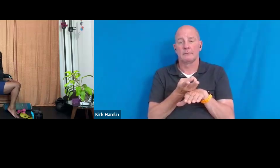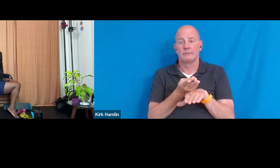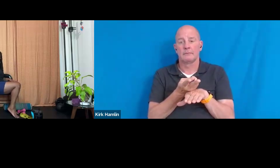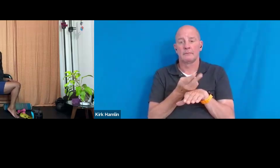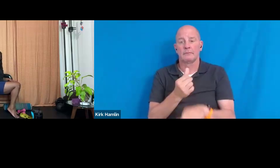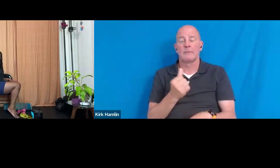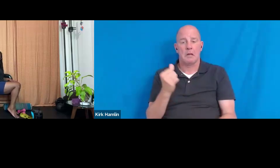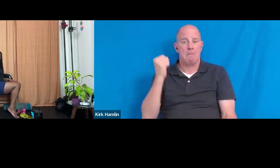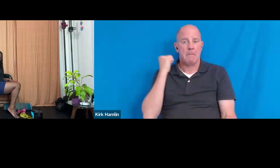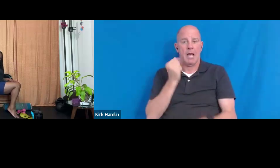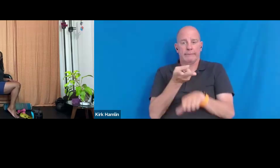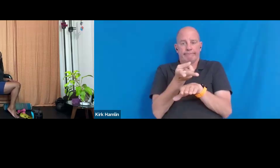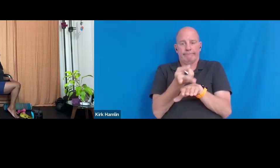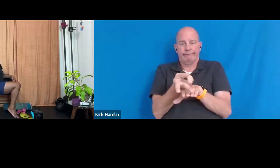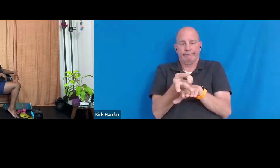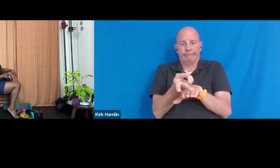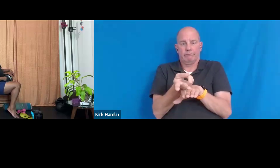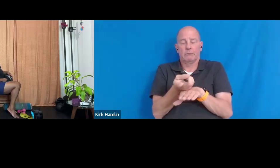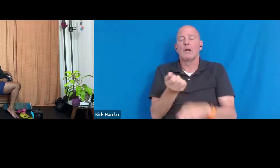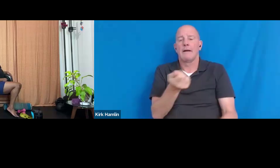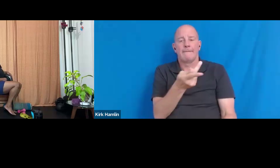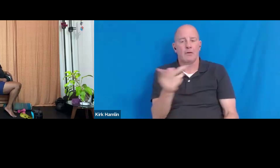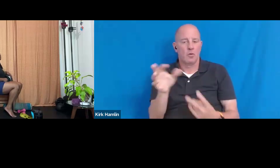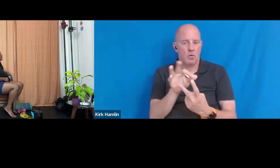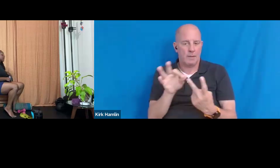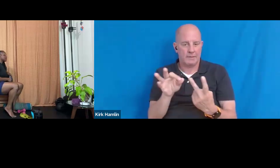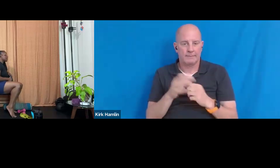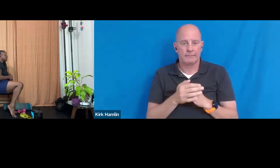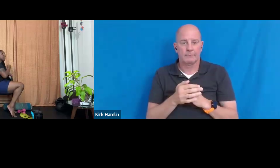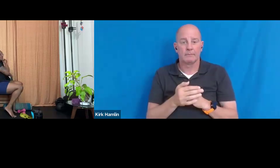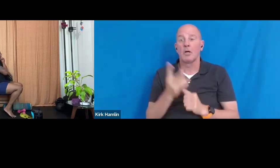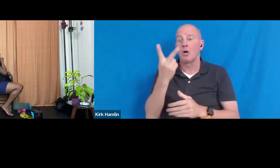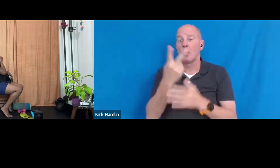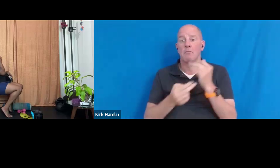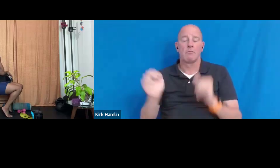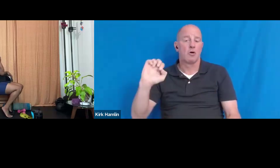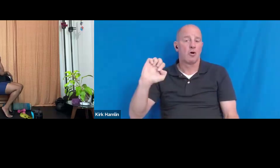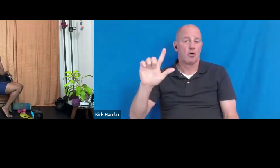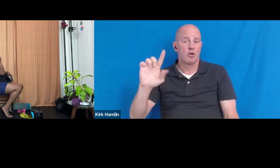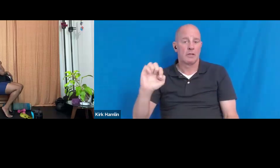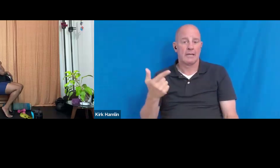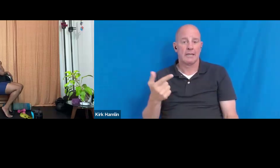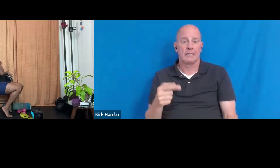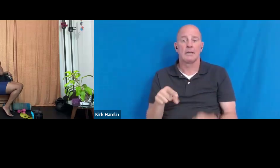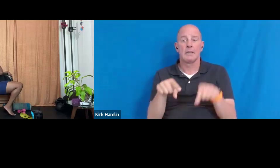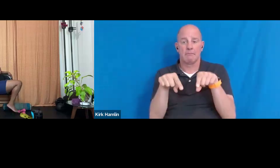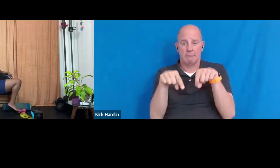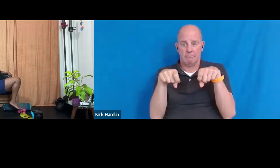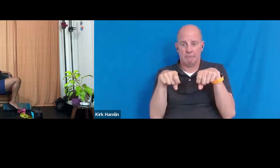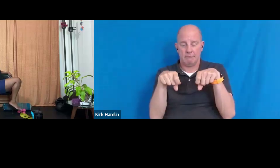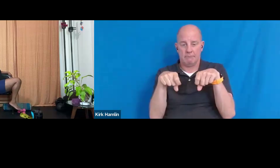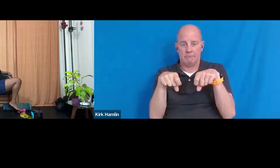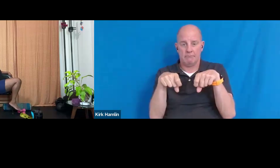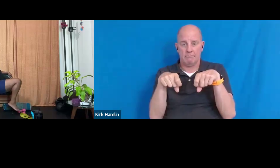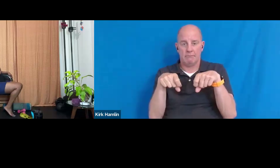back. You have a couple of options. You can have both legs bent down on the floor and